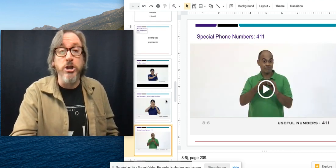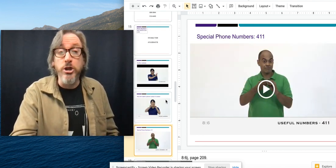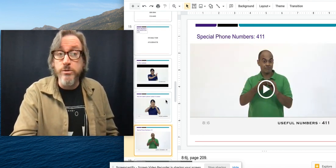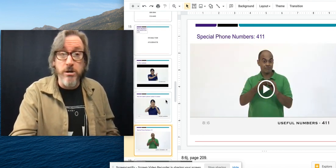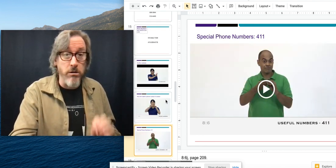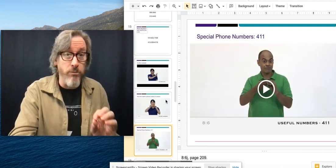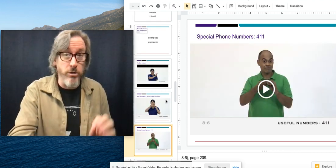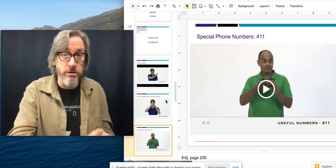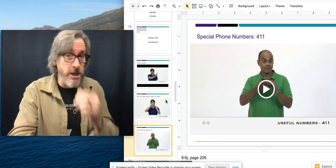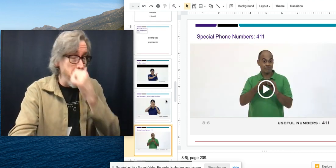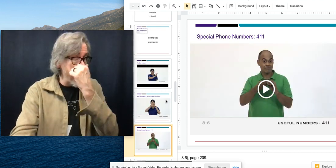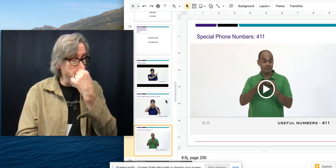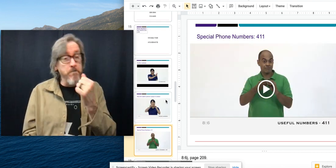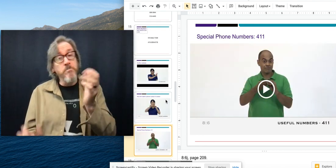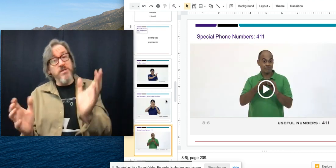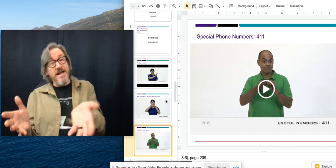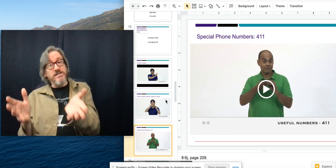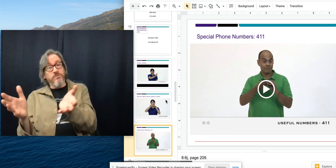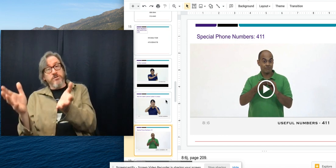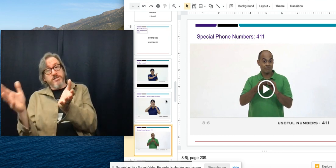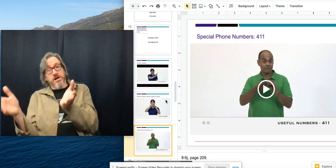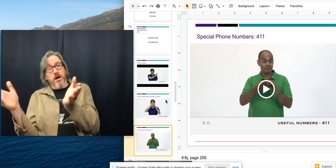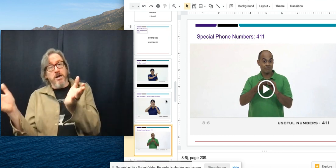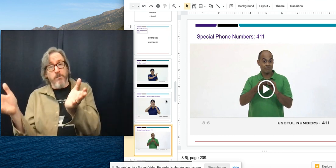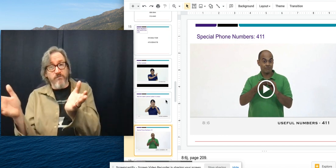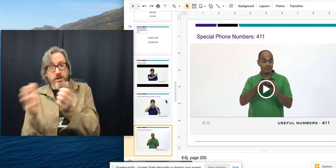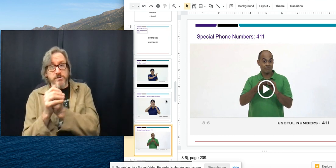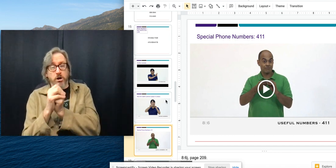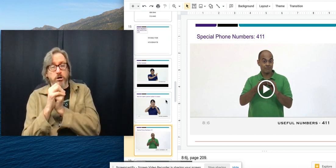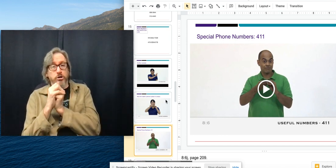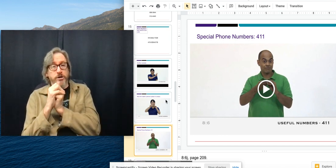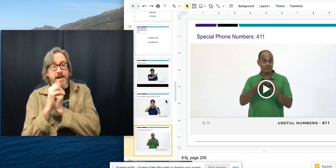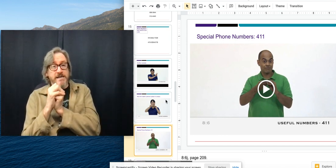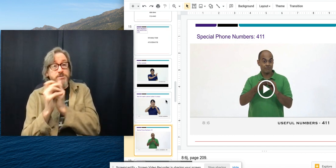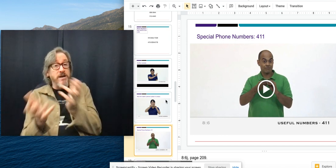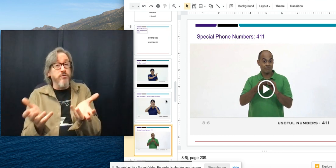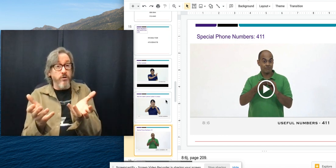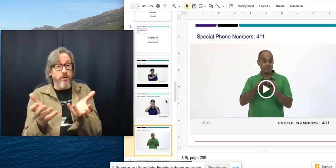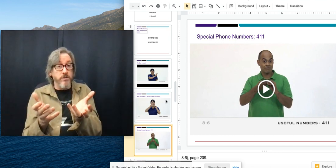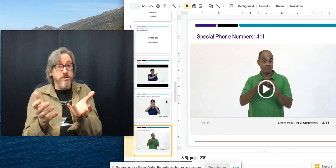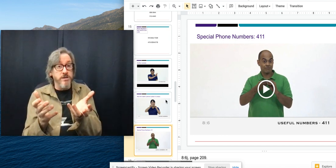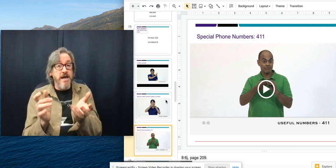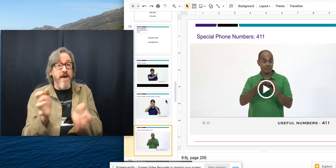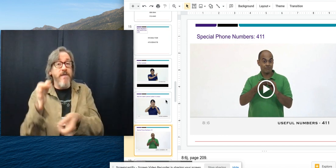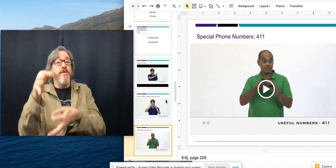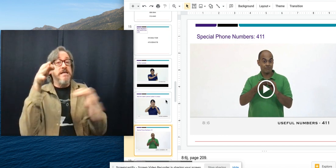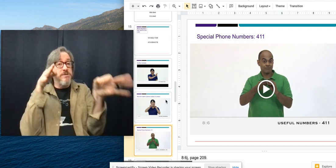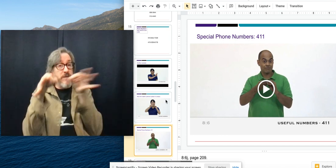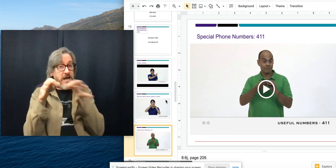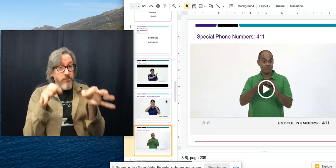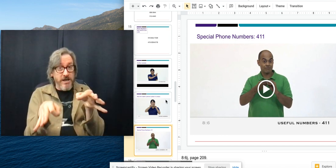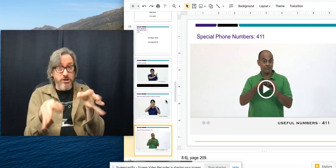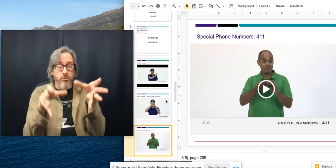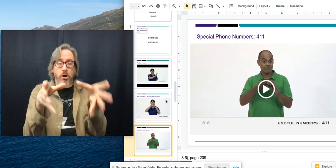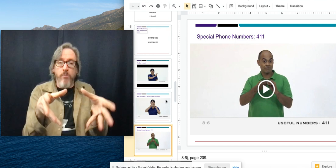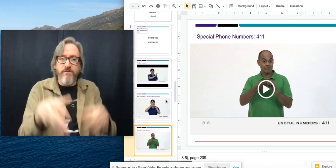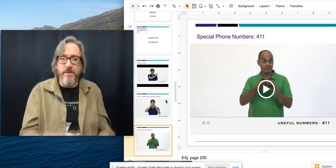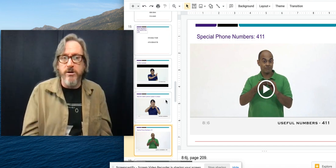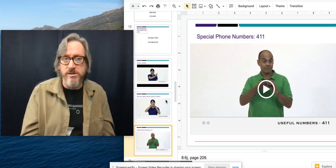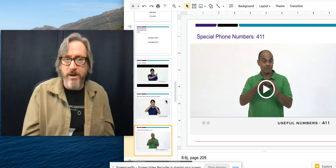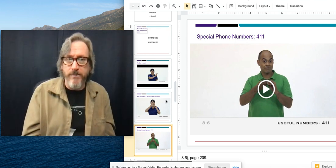context clues are important. The next couple videos are looking at special phone numbers, and then they explain what they